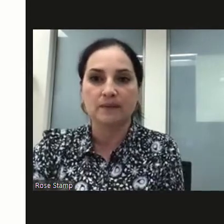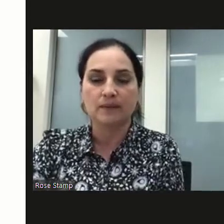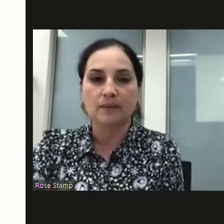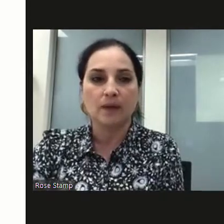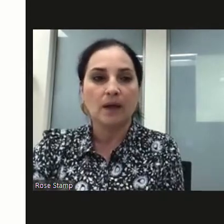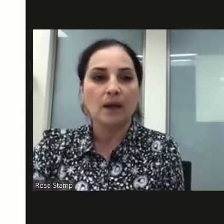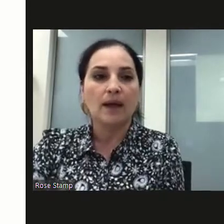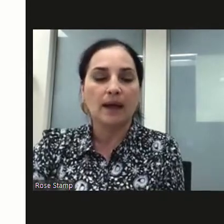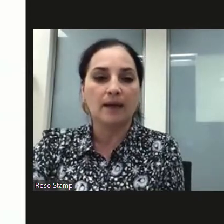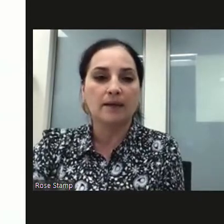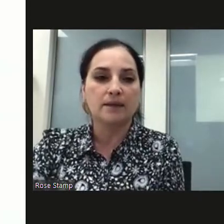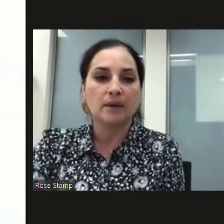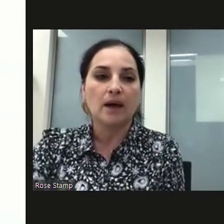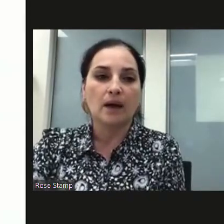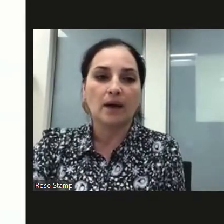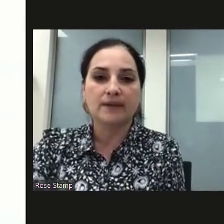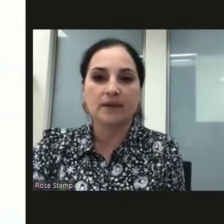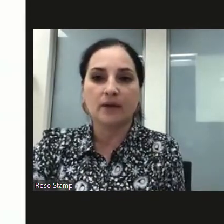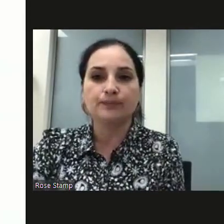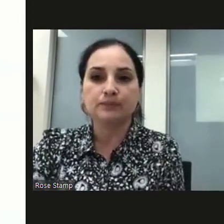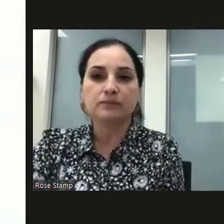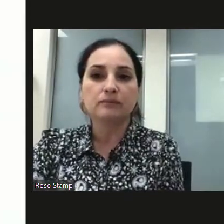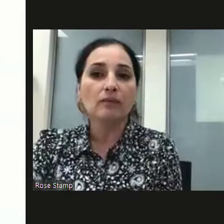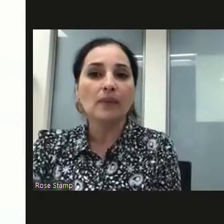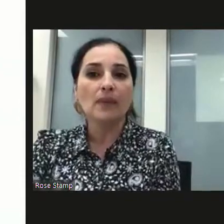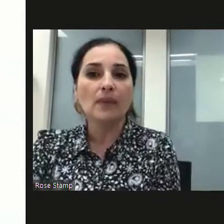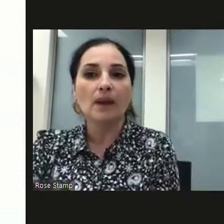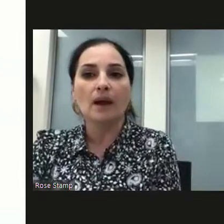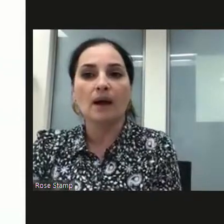groups? And also,